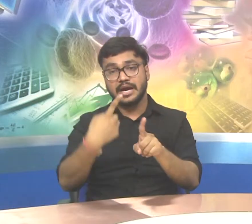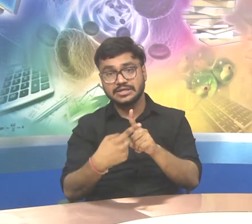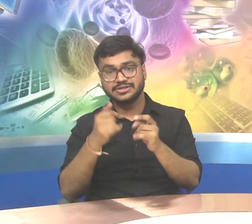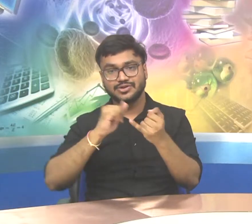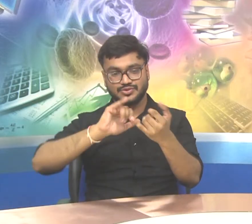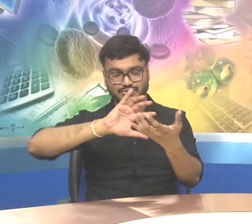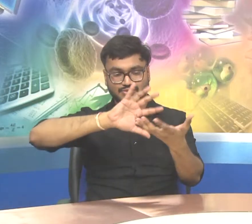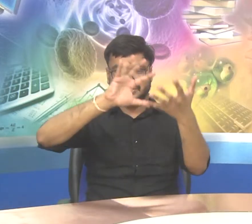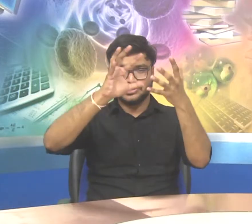India.